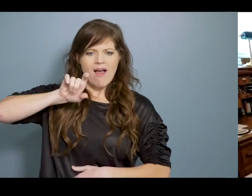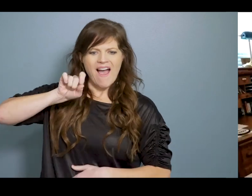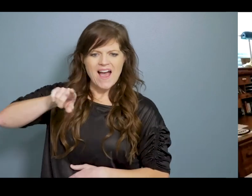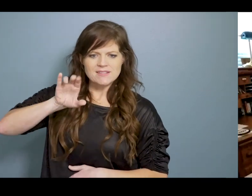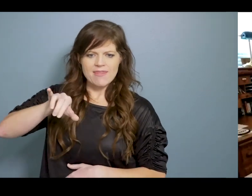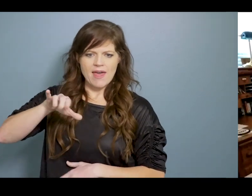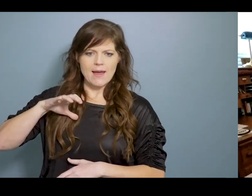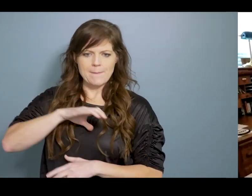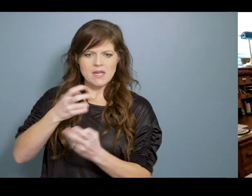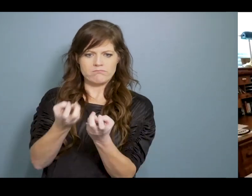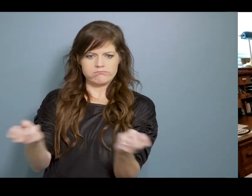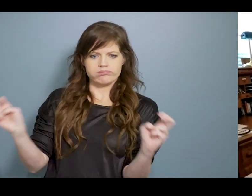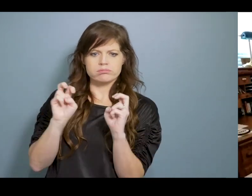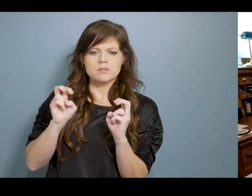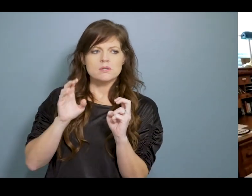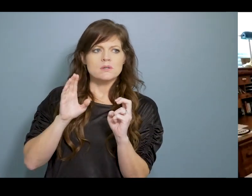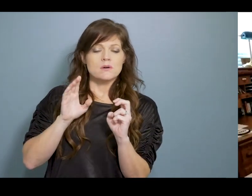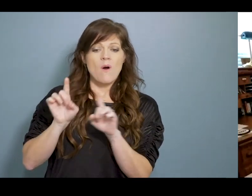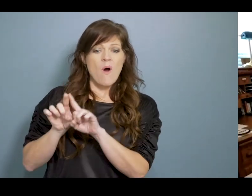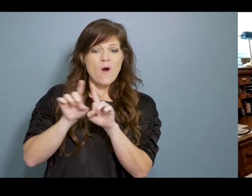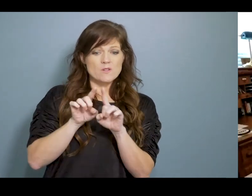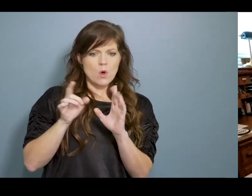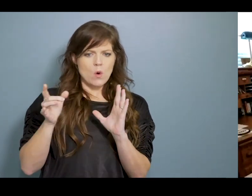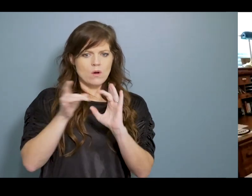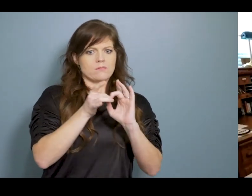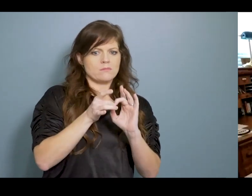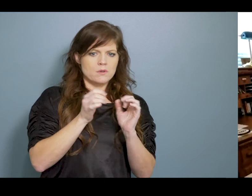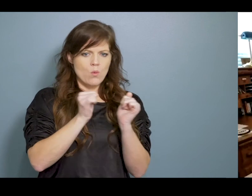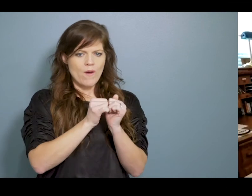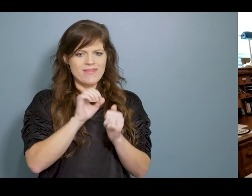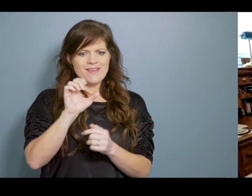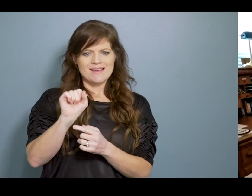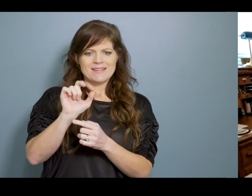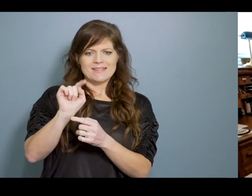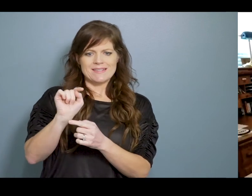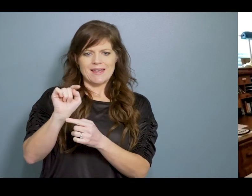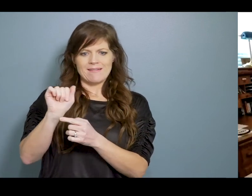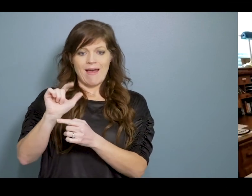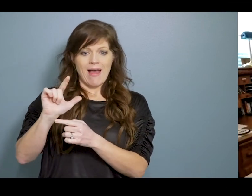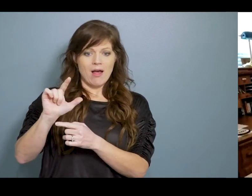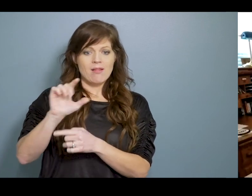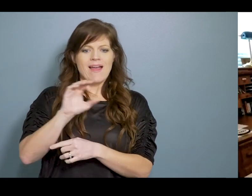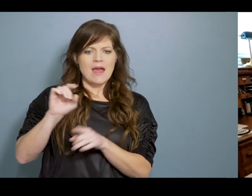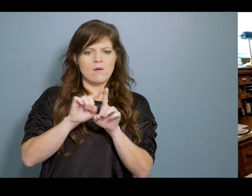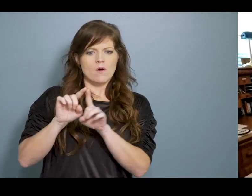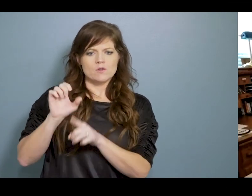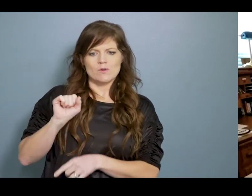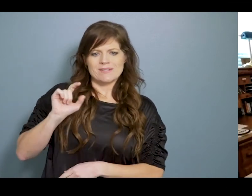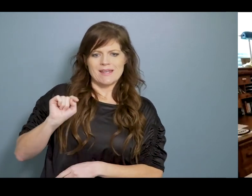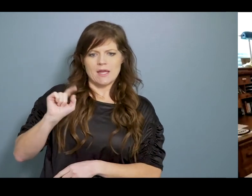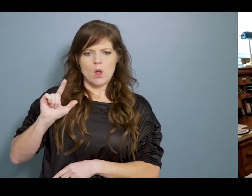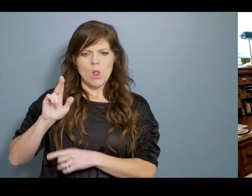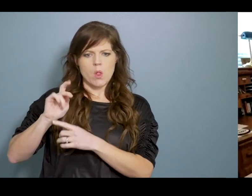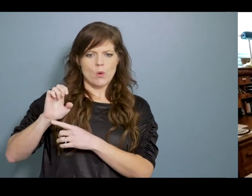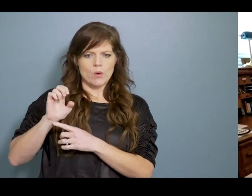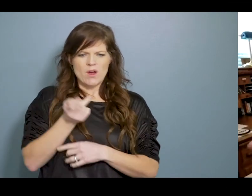them, the same thing with St. Al's. I've had contact with St. Al's to have them acknowledge that we, those